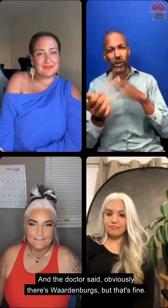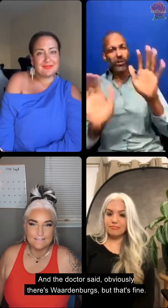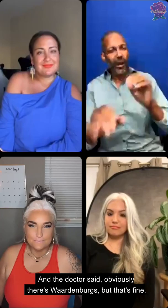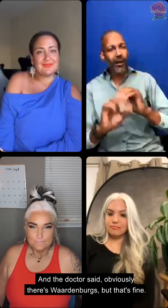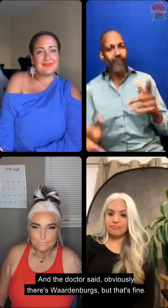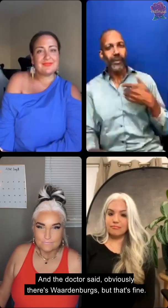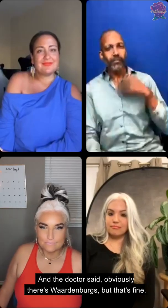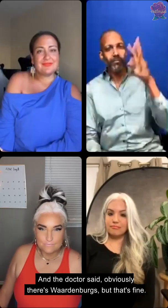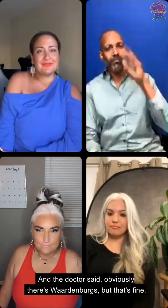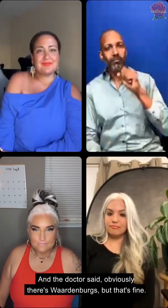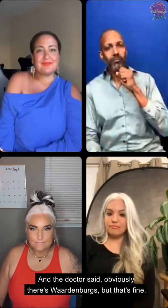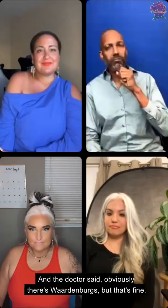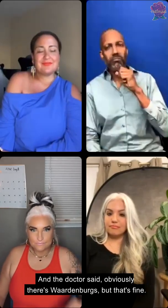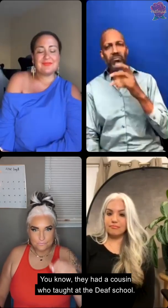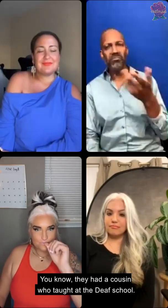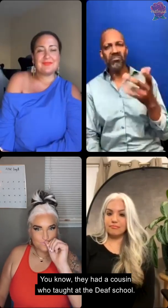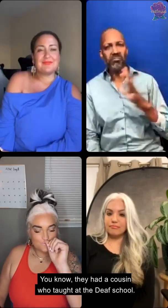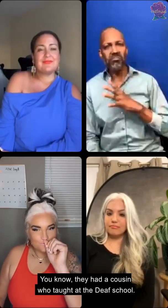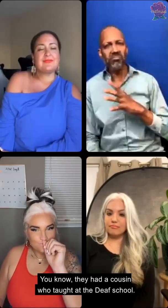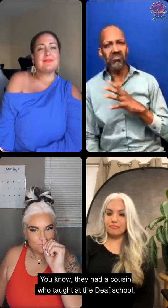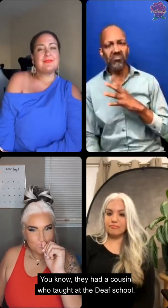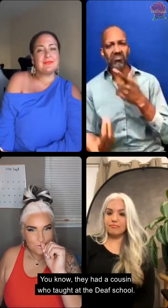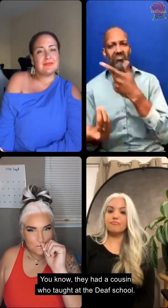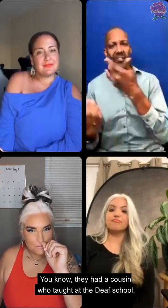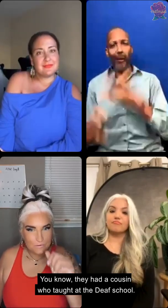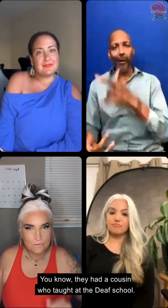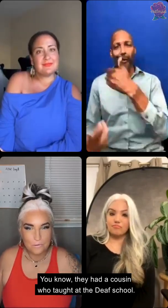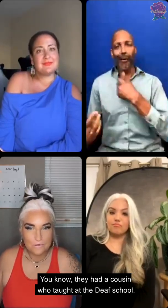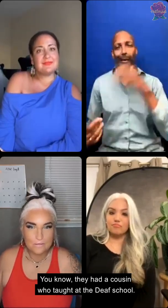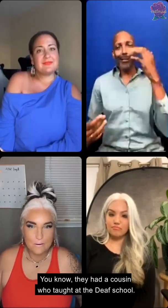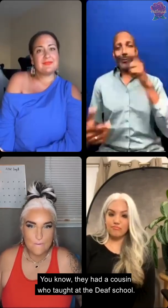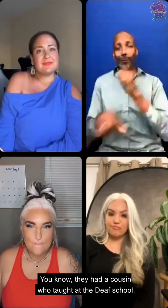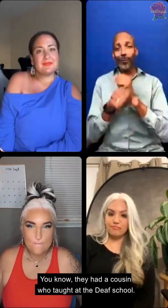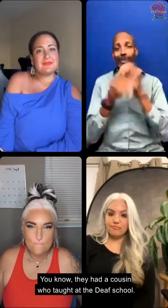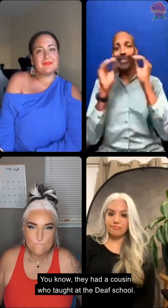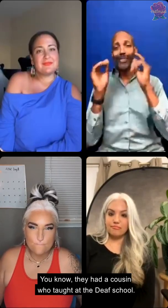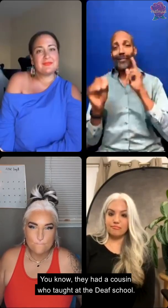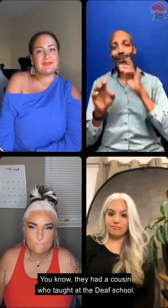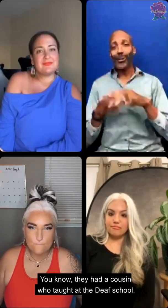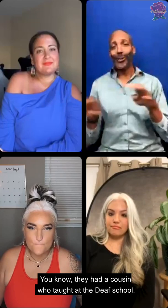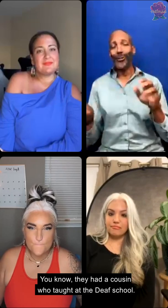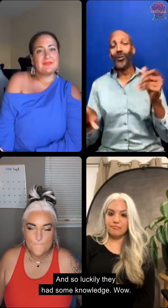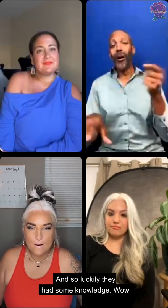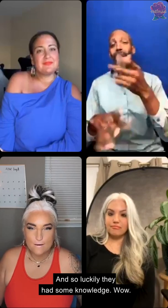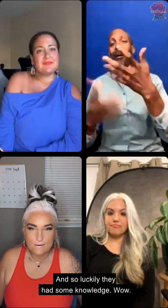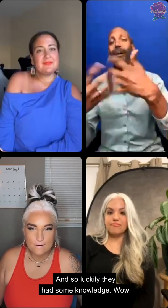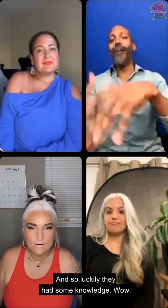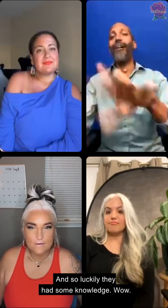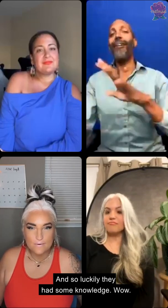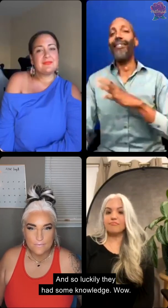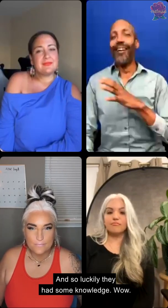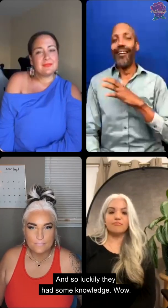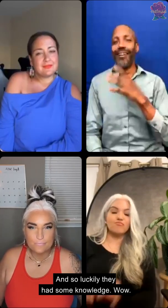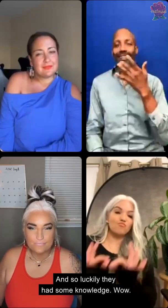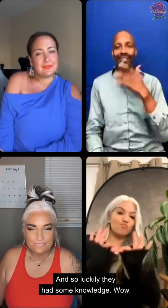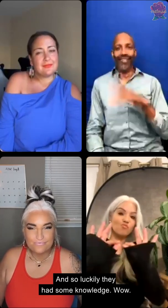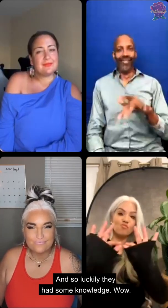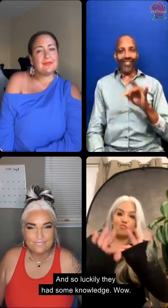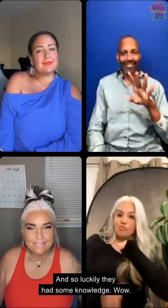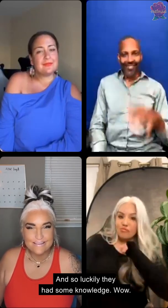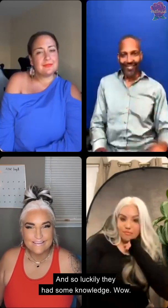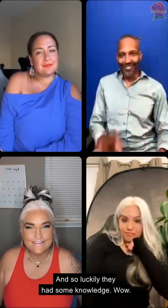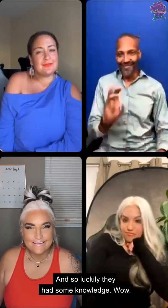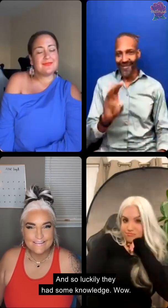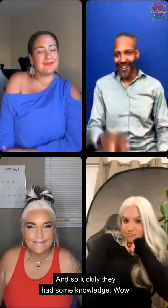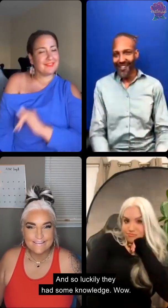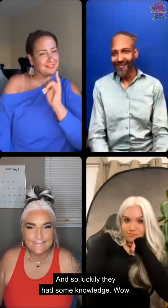And the doctor said, obviously, there's Wardenbergs, but that's fine. They had a cousin who taught at the deaf school, and so luckily they